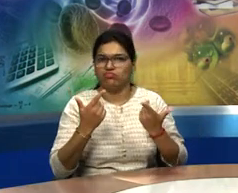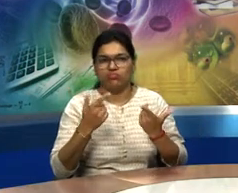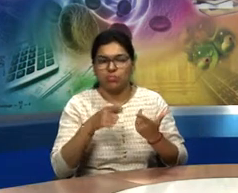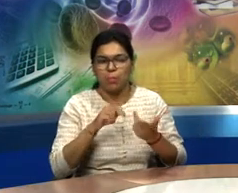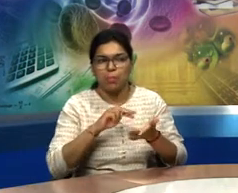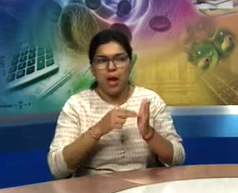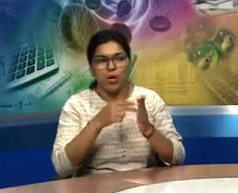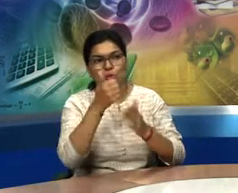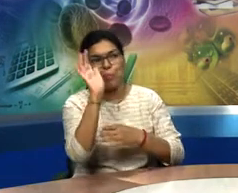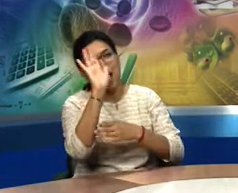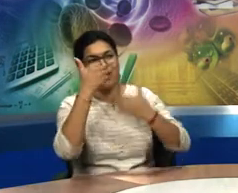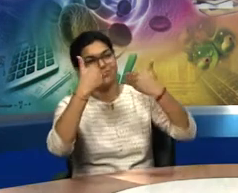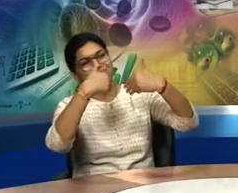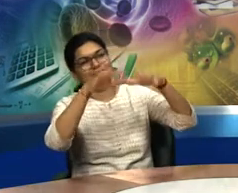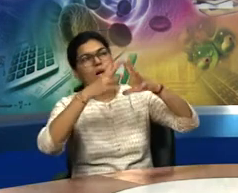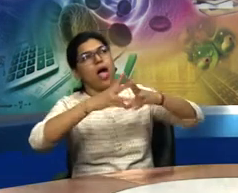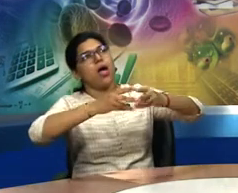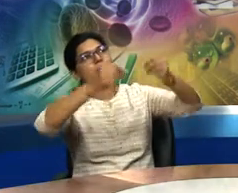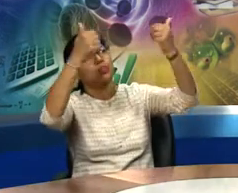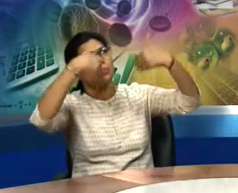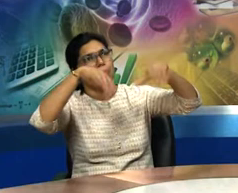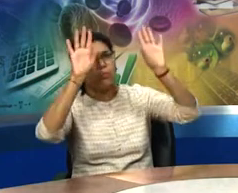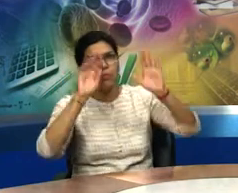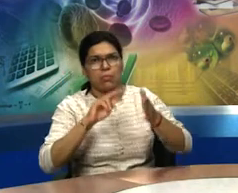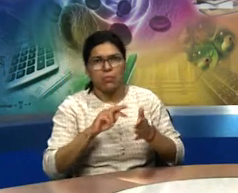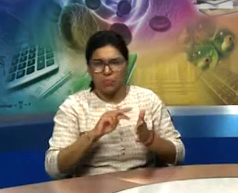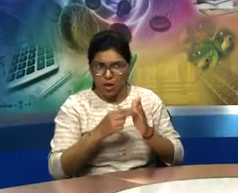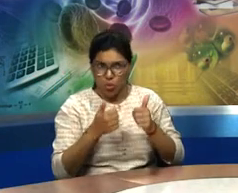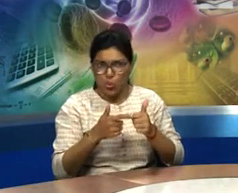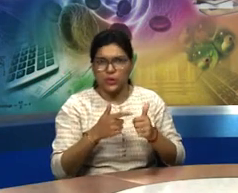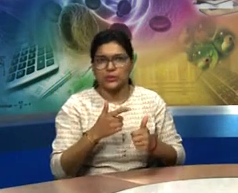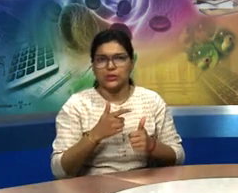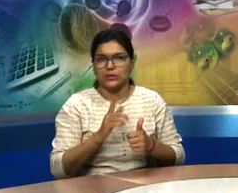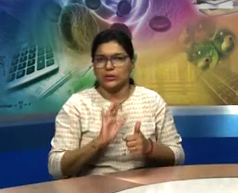The thought of suicide ultimately resulted in